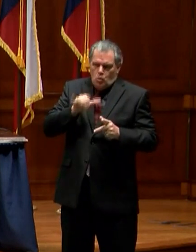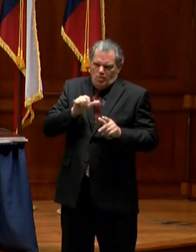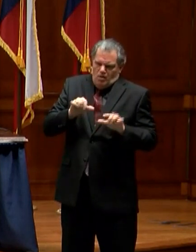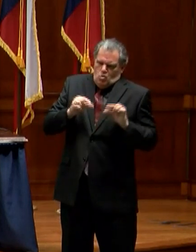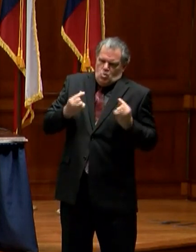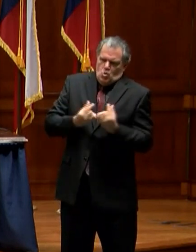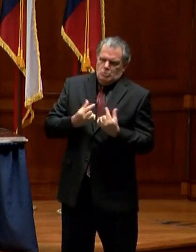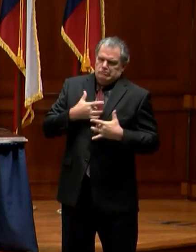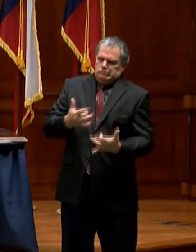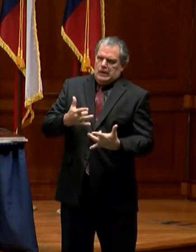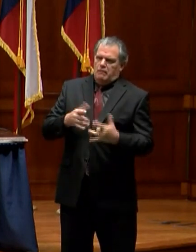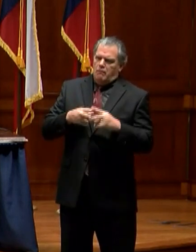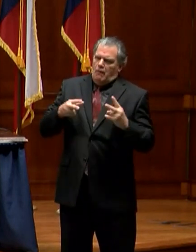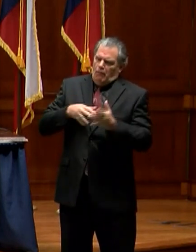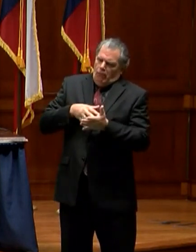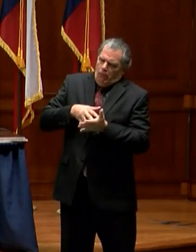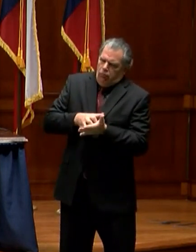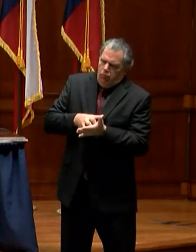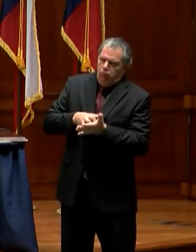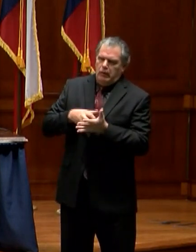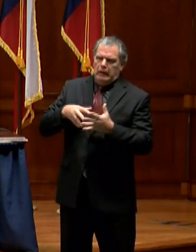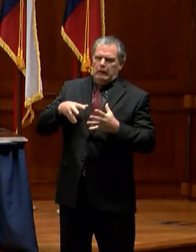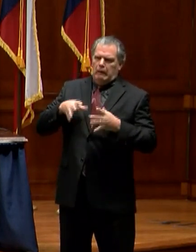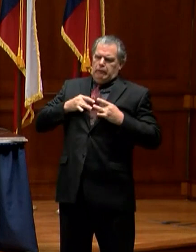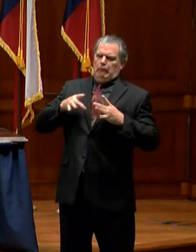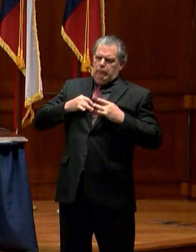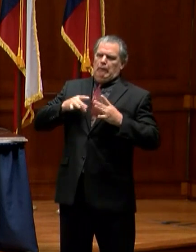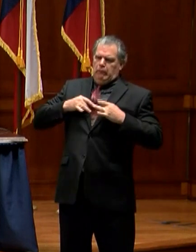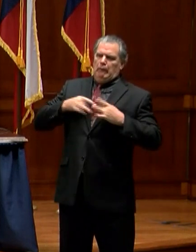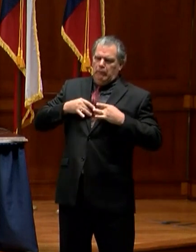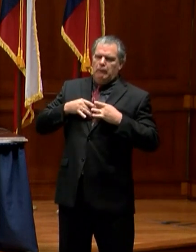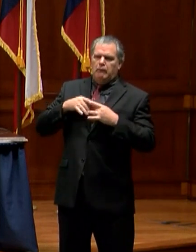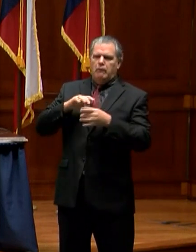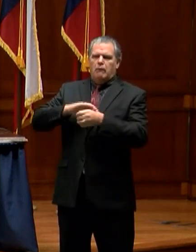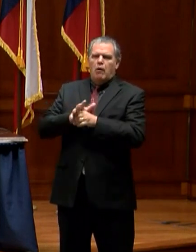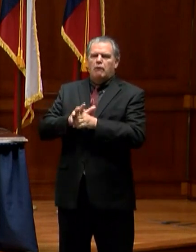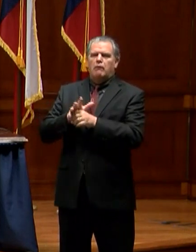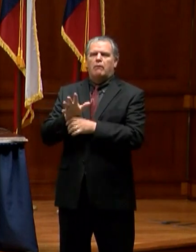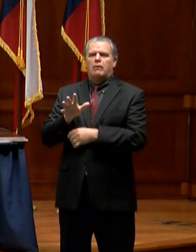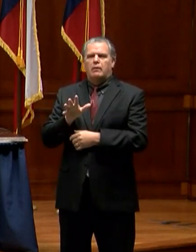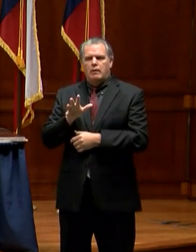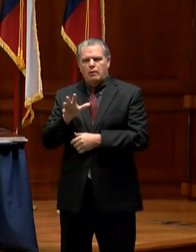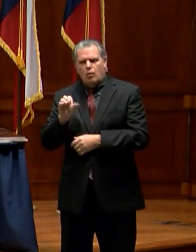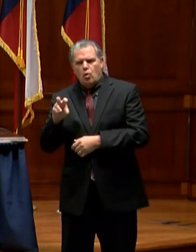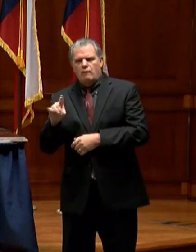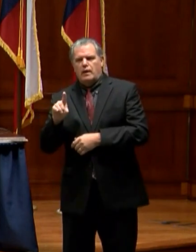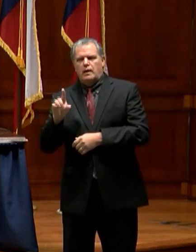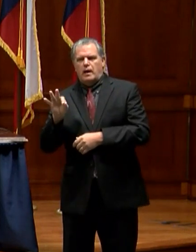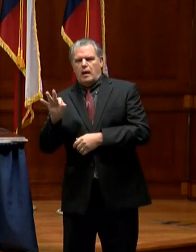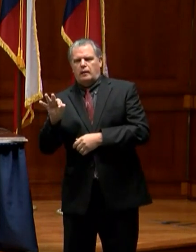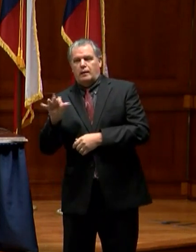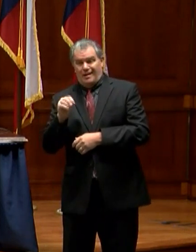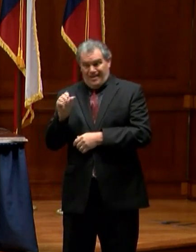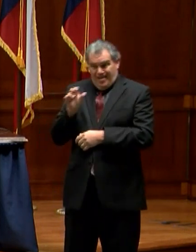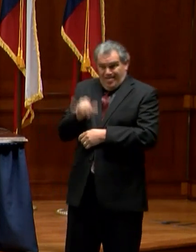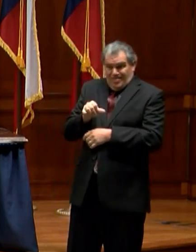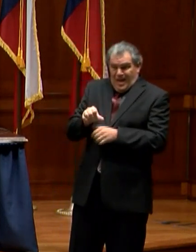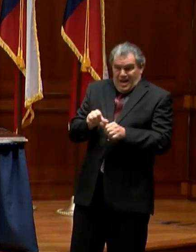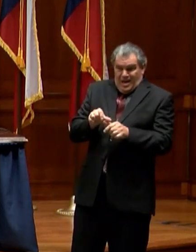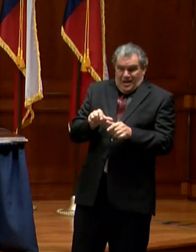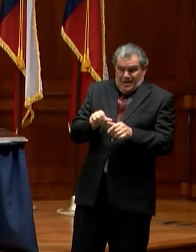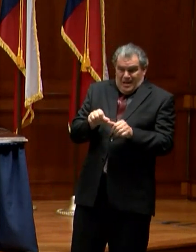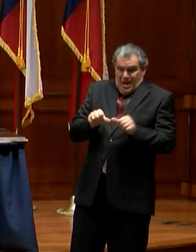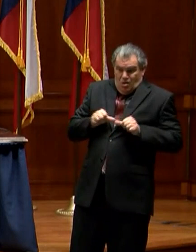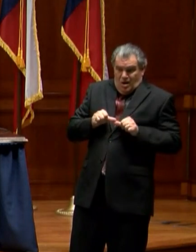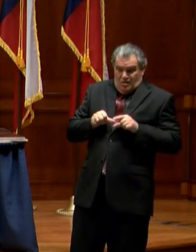more susceptible to contracting COVID-19, and a setting where if somebody does contract COVID-19, it is more